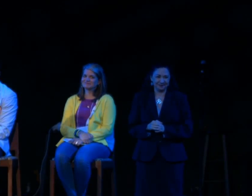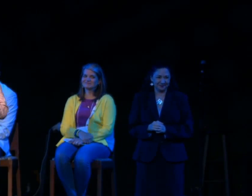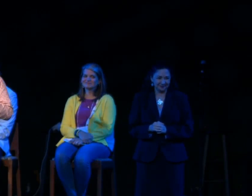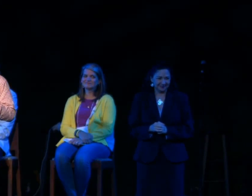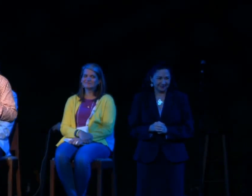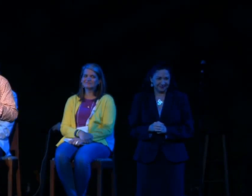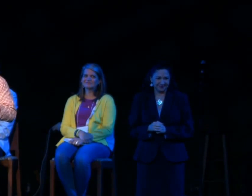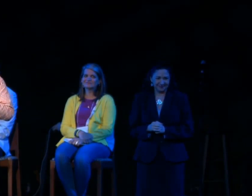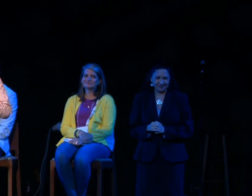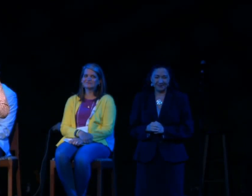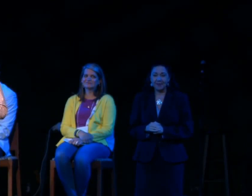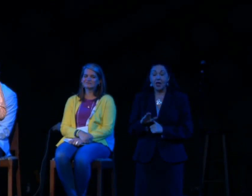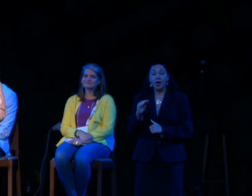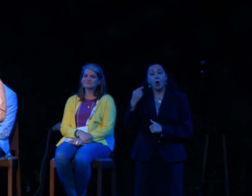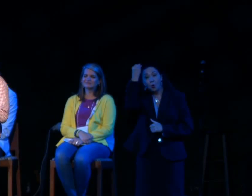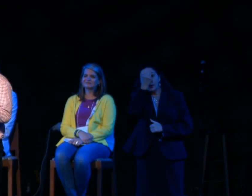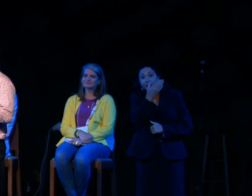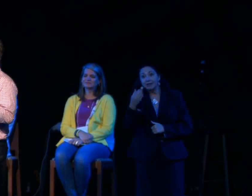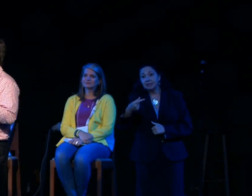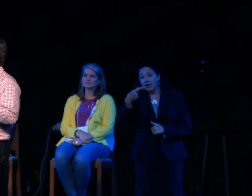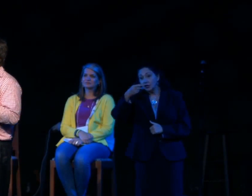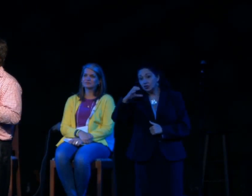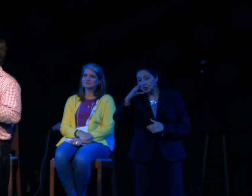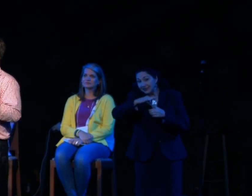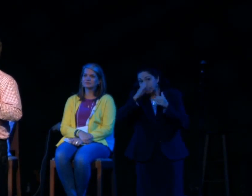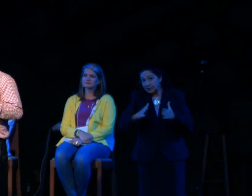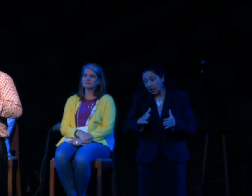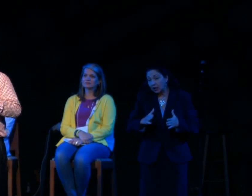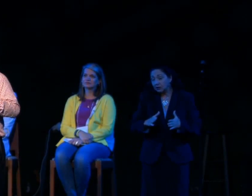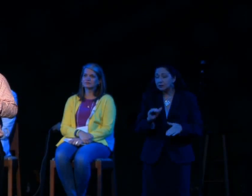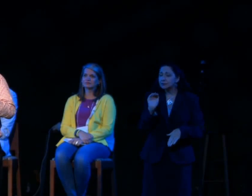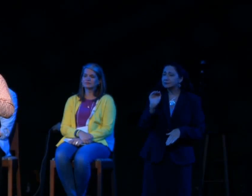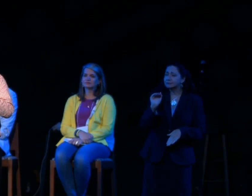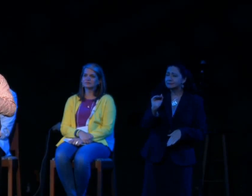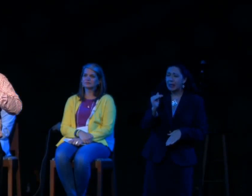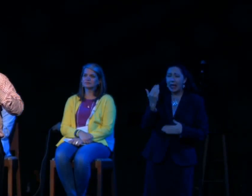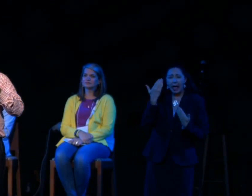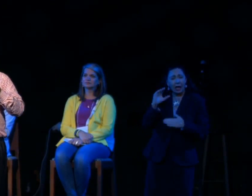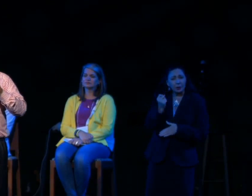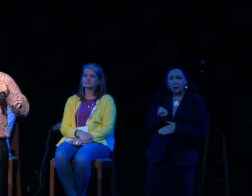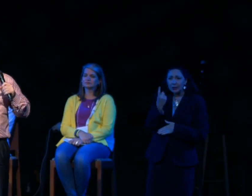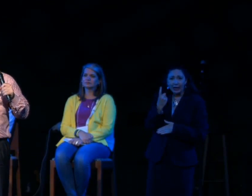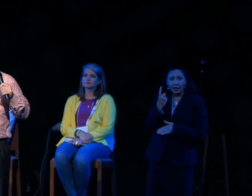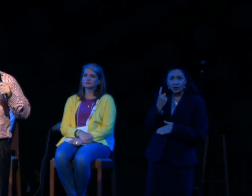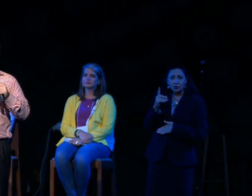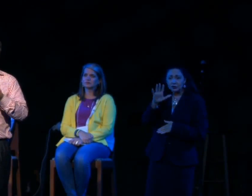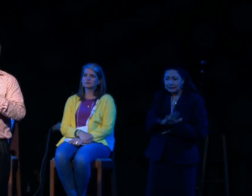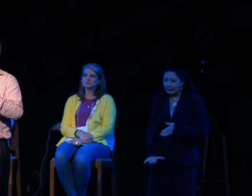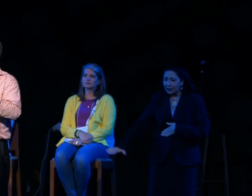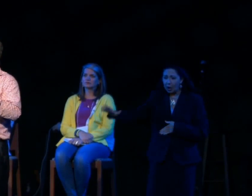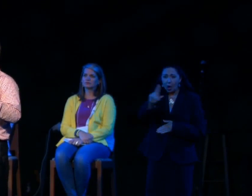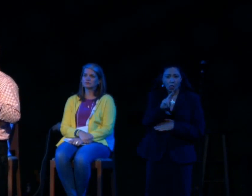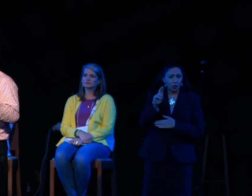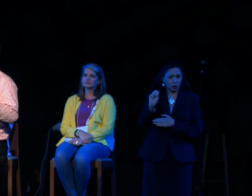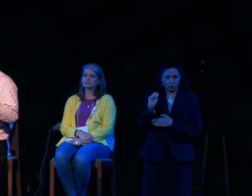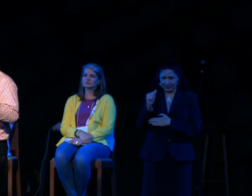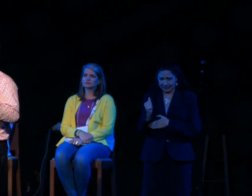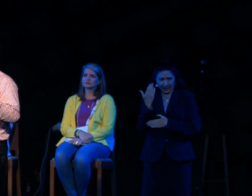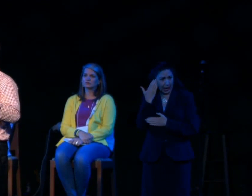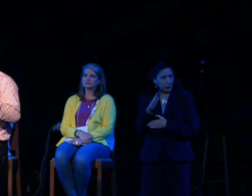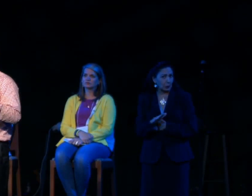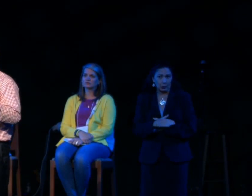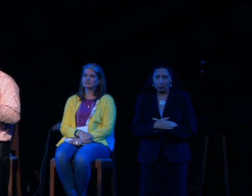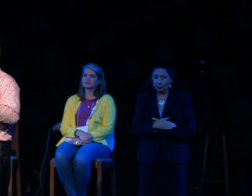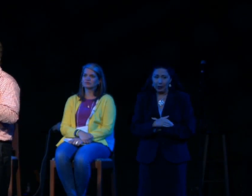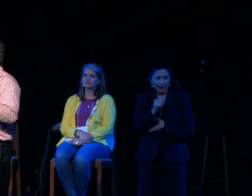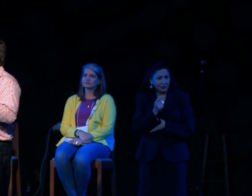But we want to say to General Conference delegates, I don't understand the country at this moment. I don't understand what's going on